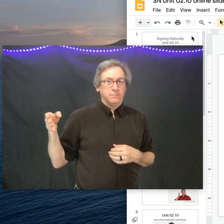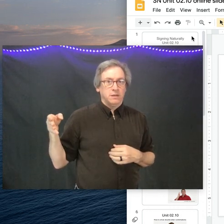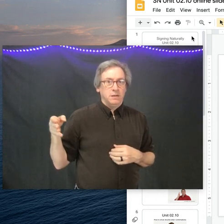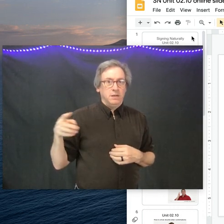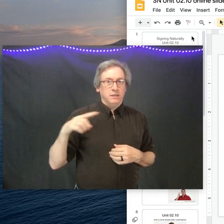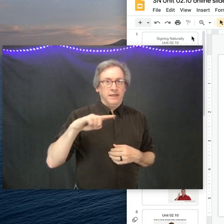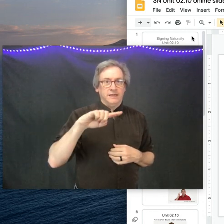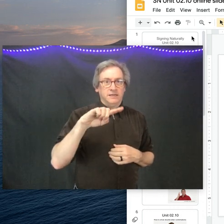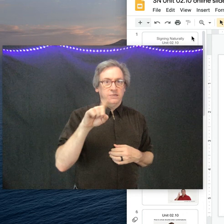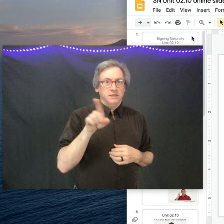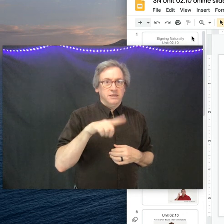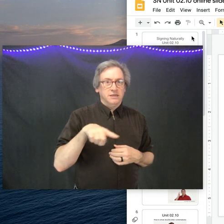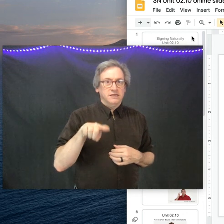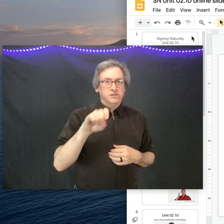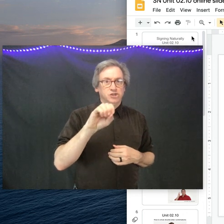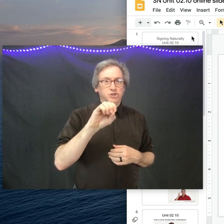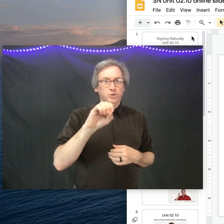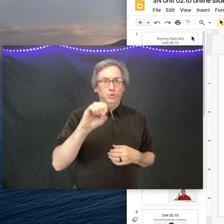letter, like